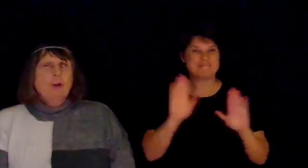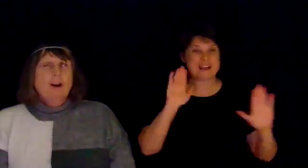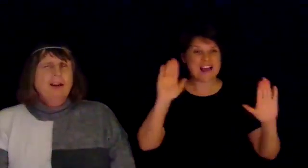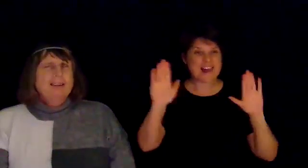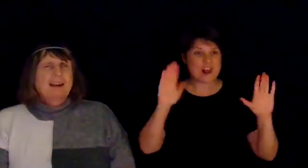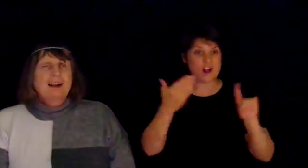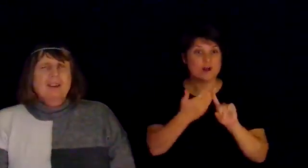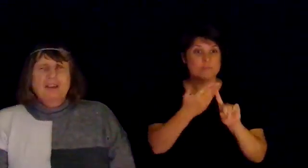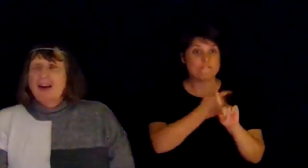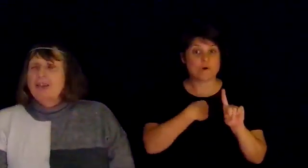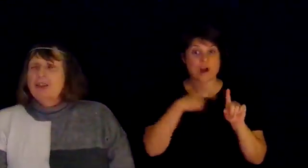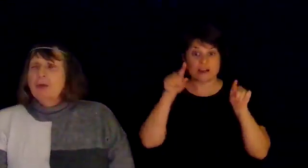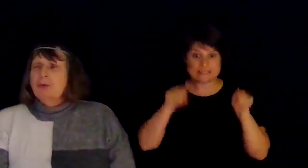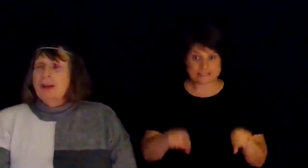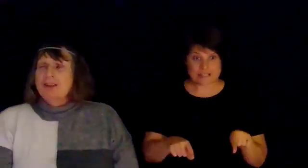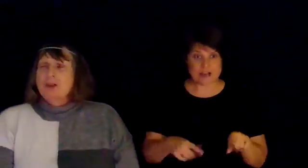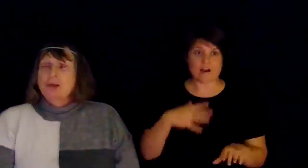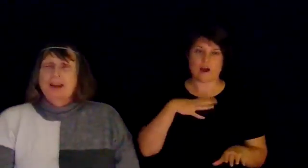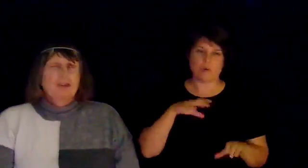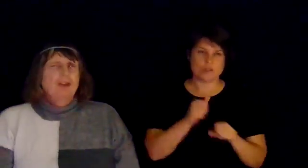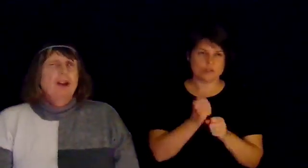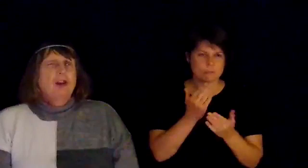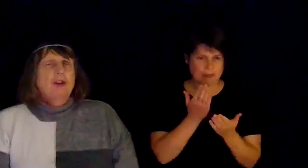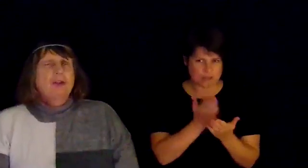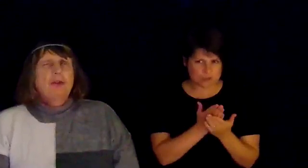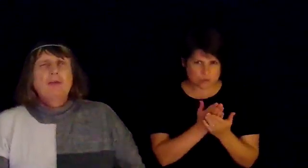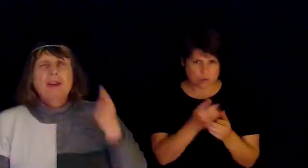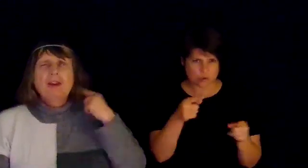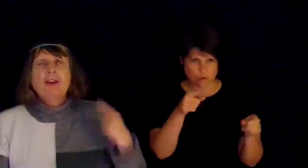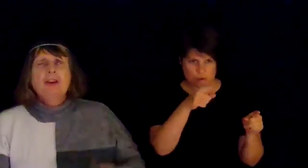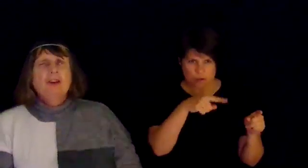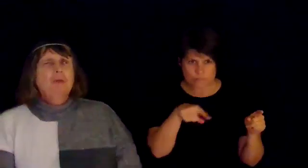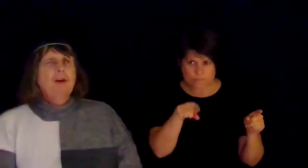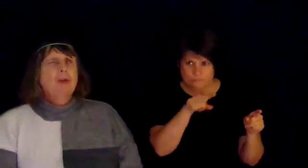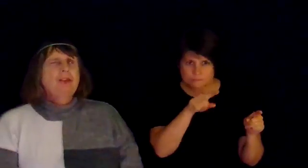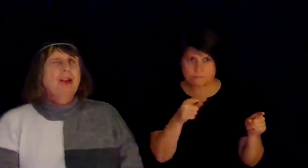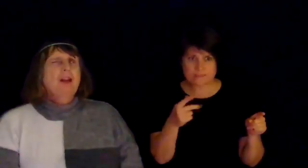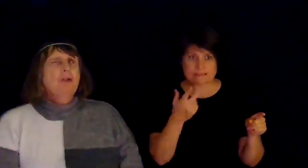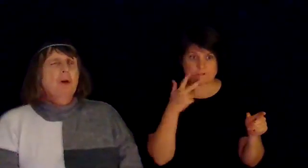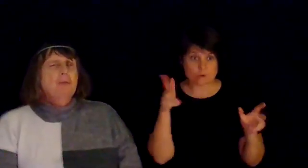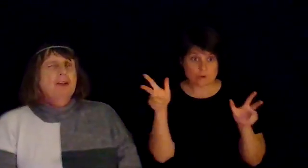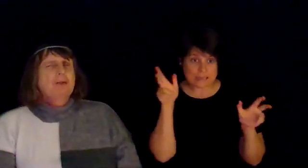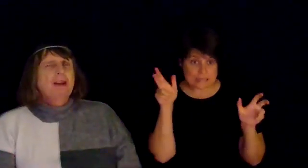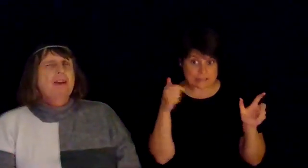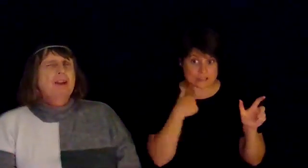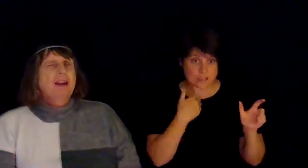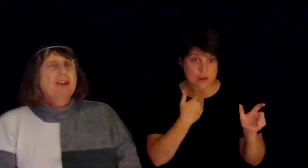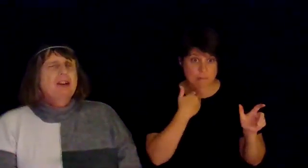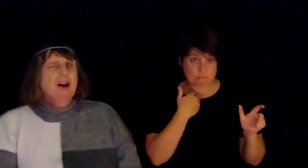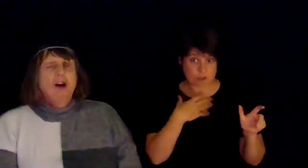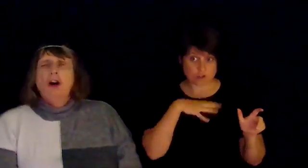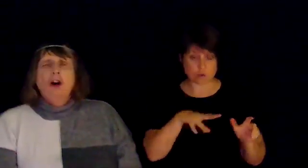Hi, before I start, I just want to make sure if those who are listening to my voice, if you want me to speak